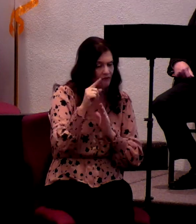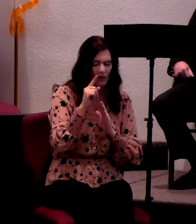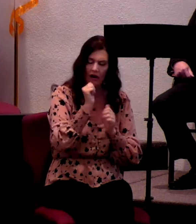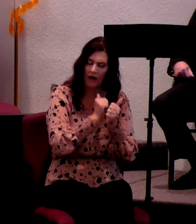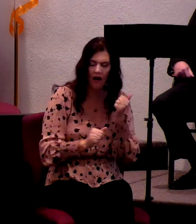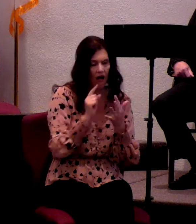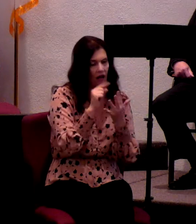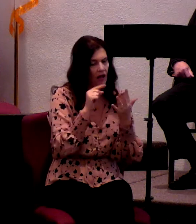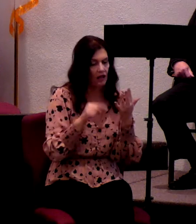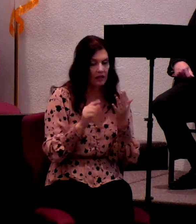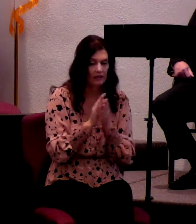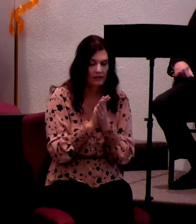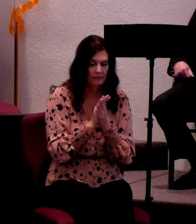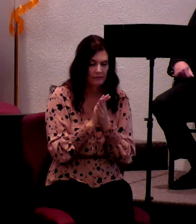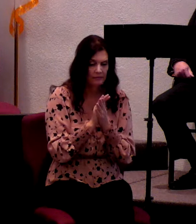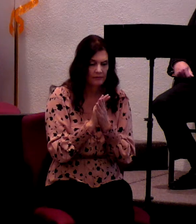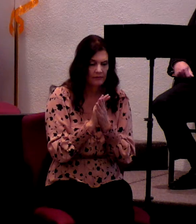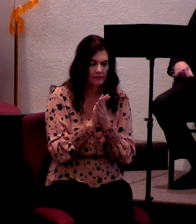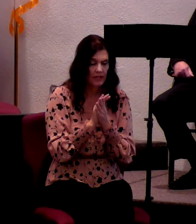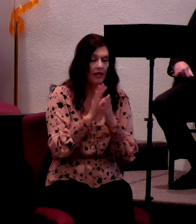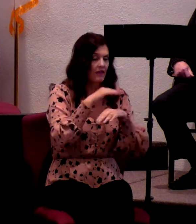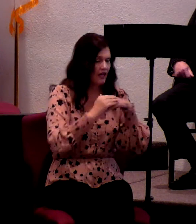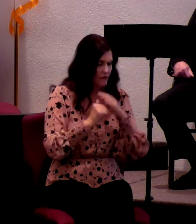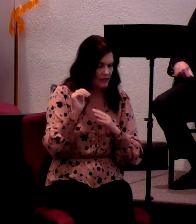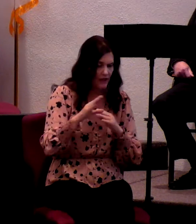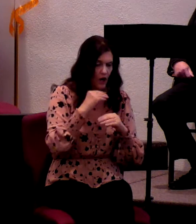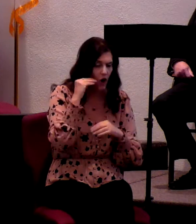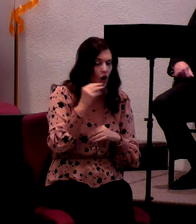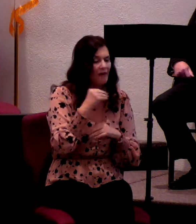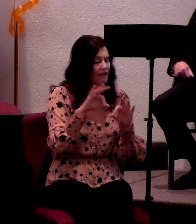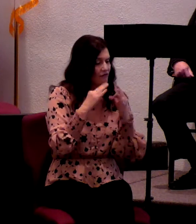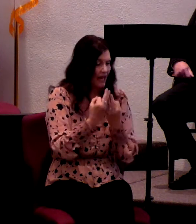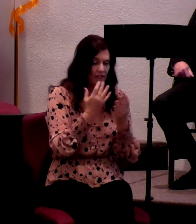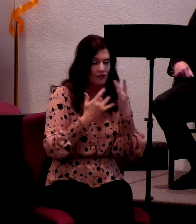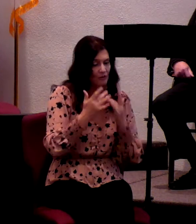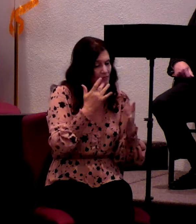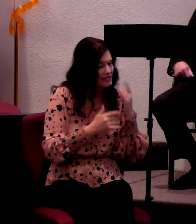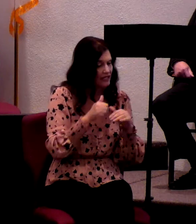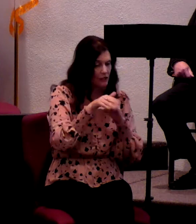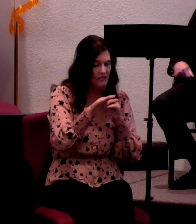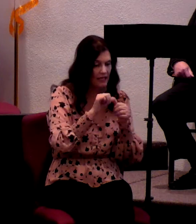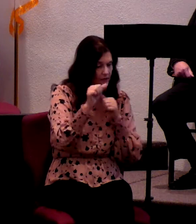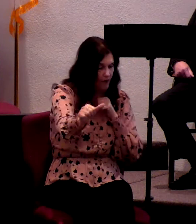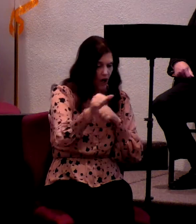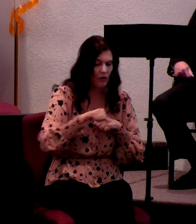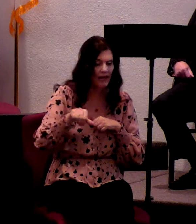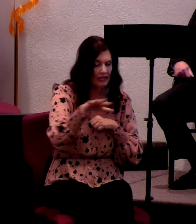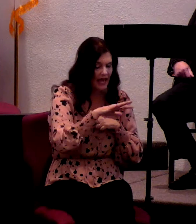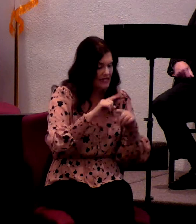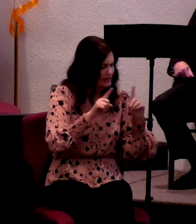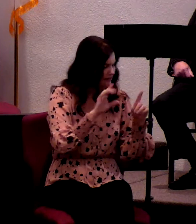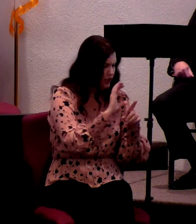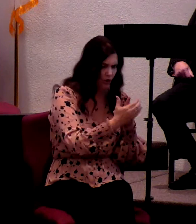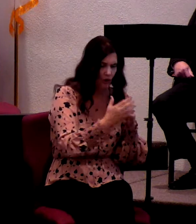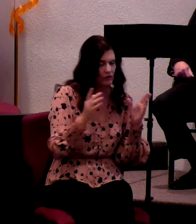the comforts of home and then family and then to go to faraway lands sometimes and learn a new culture and a